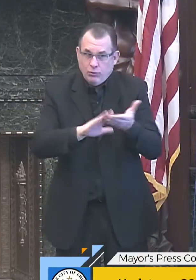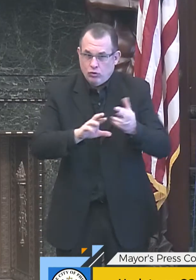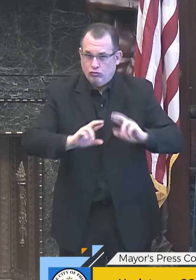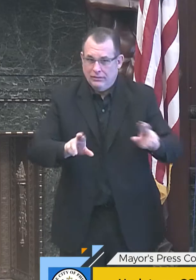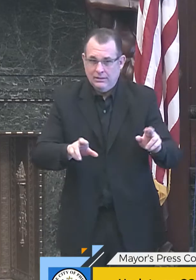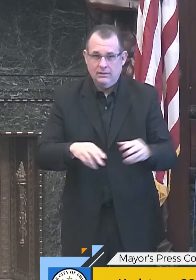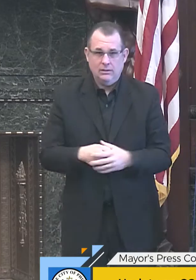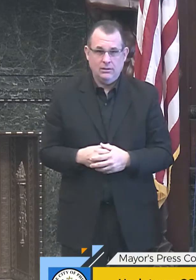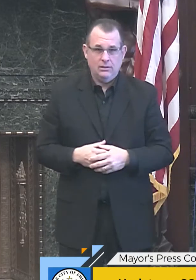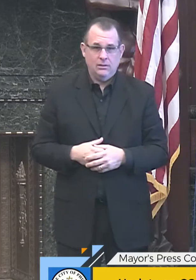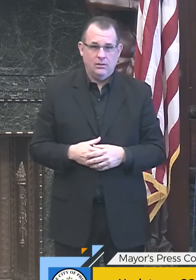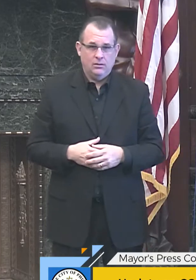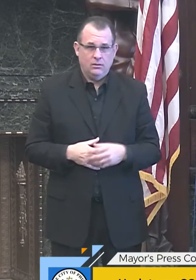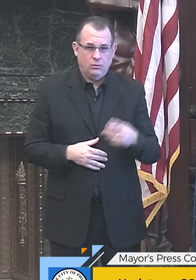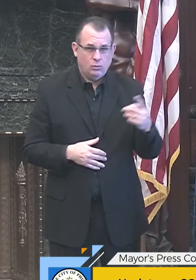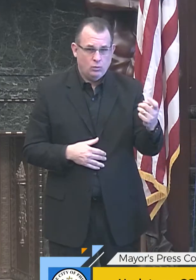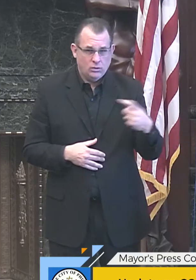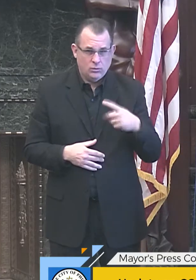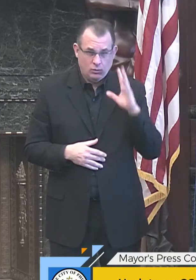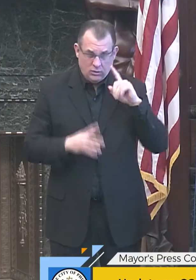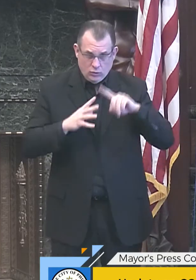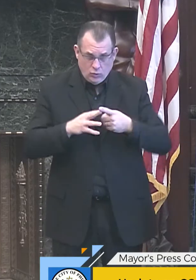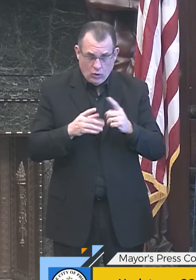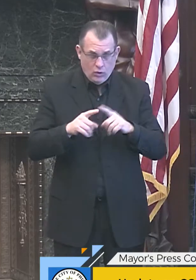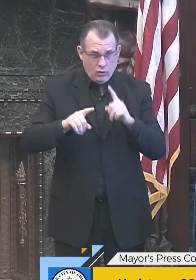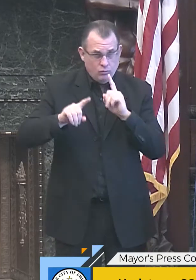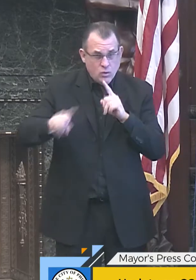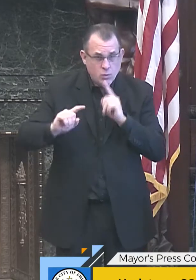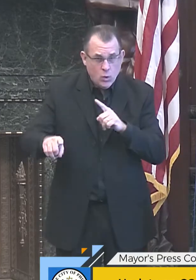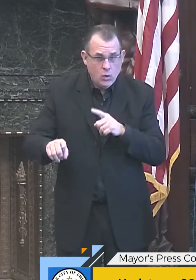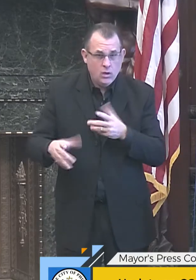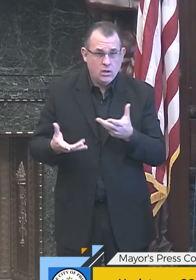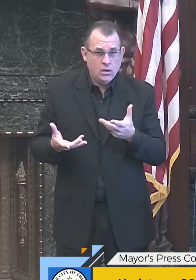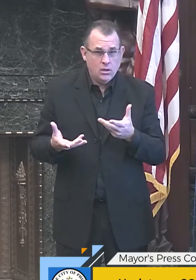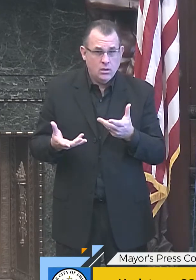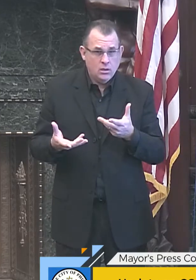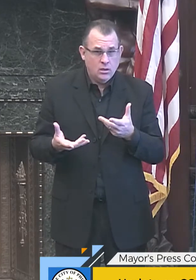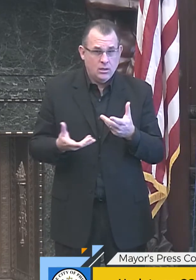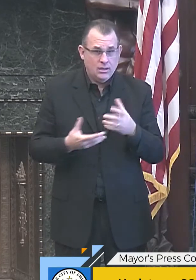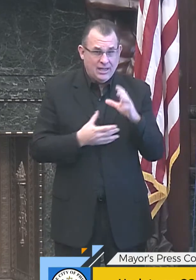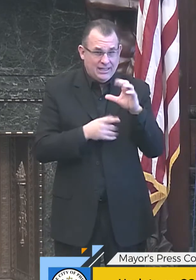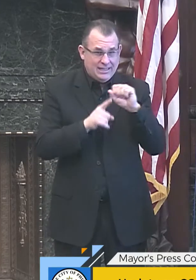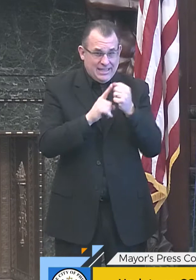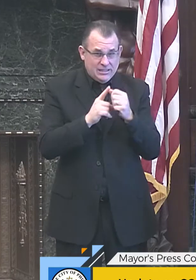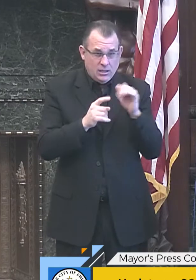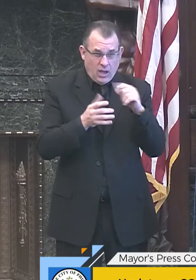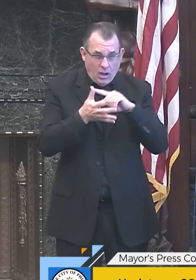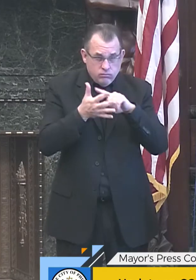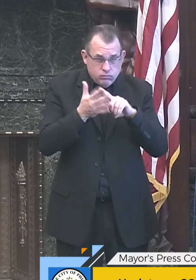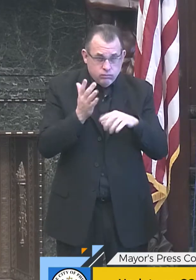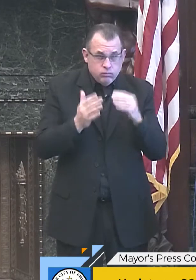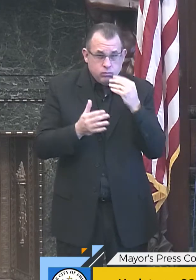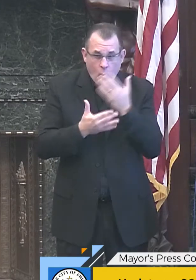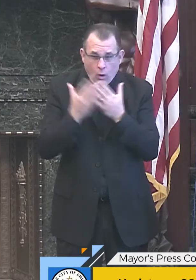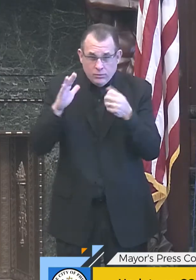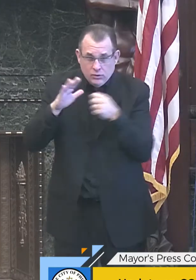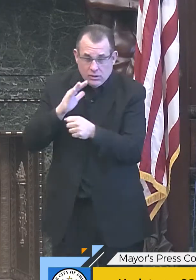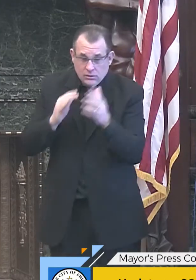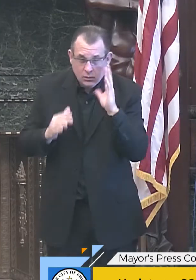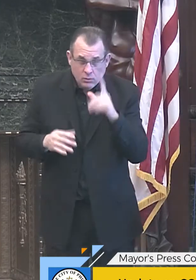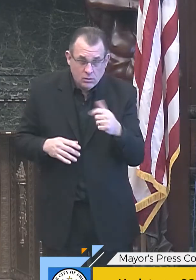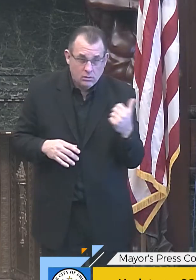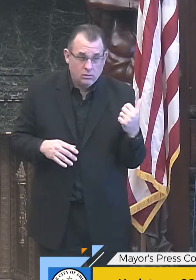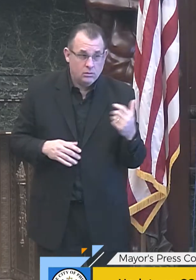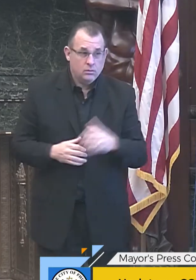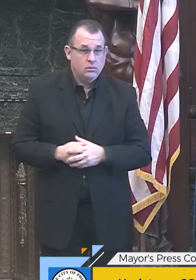you start to report cases among or in homeless shelters?